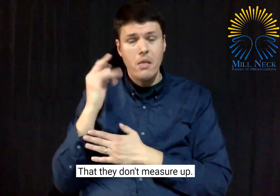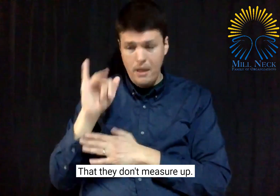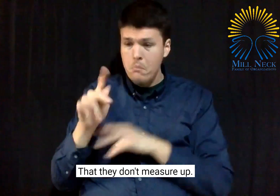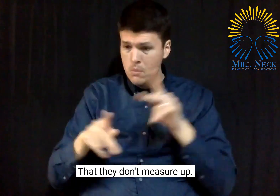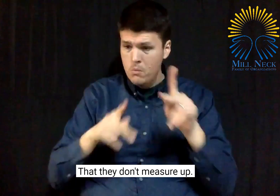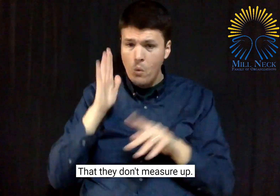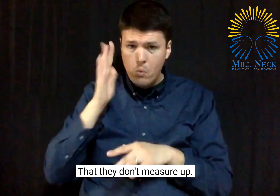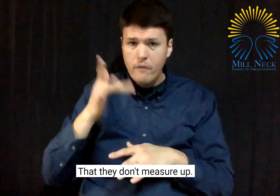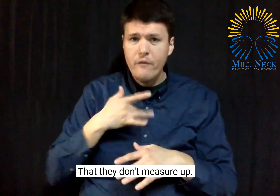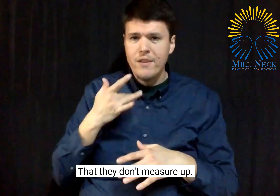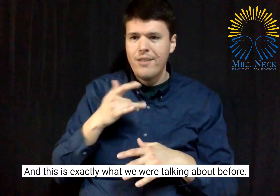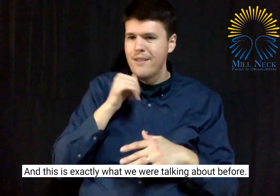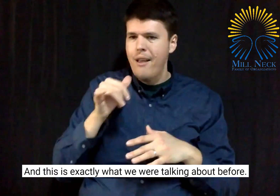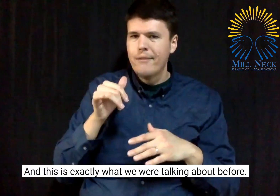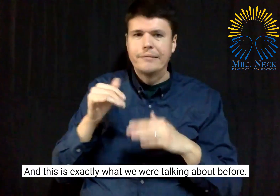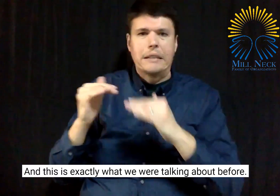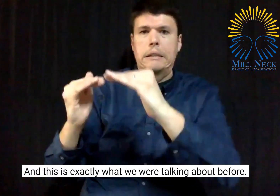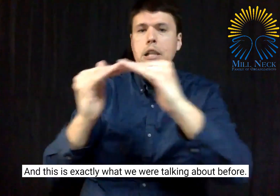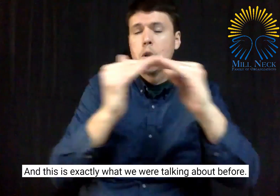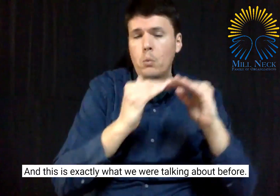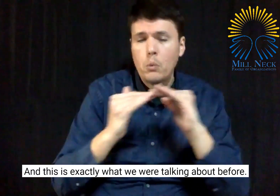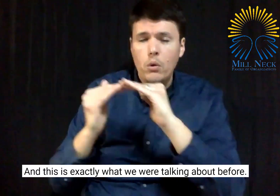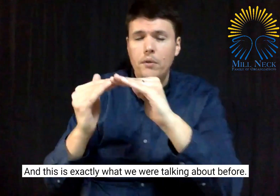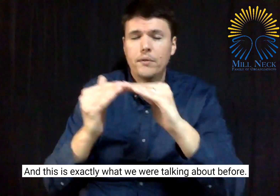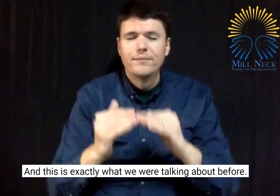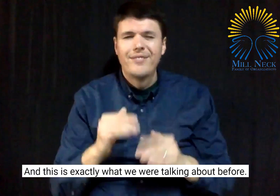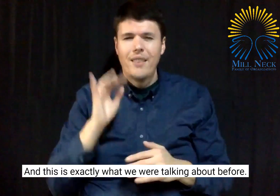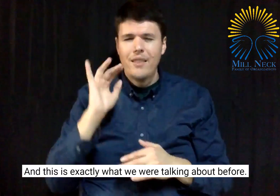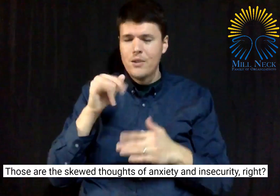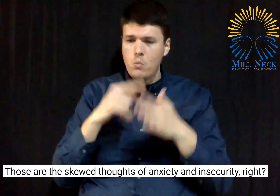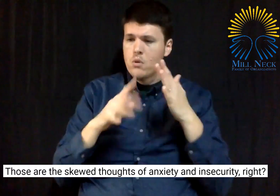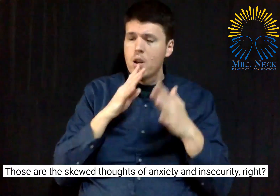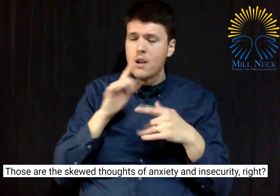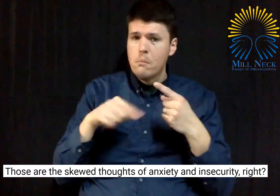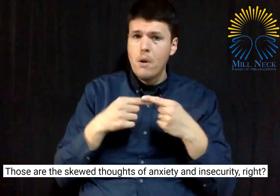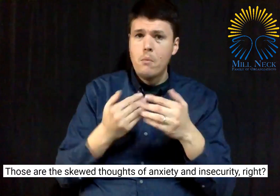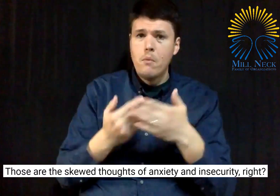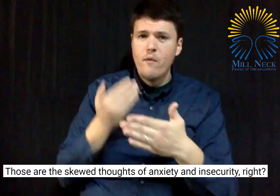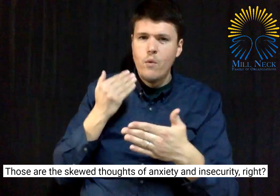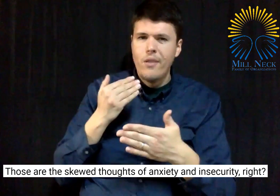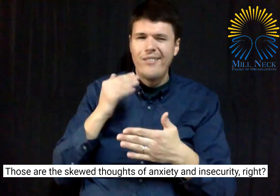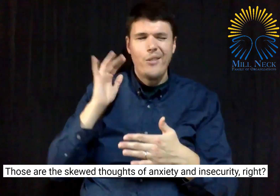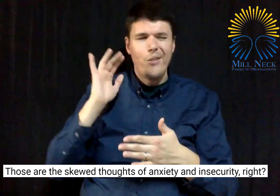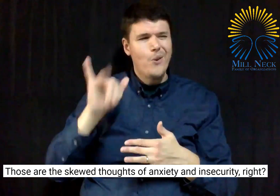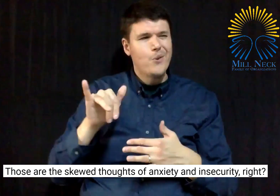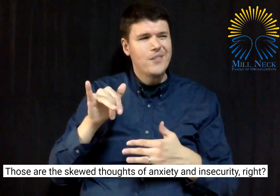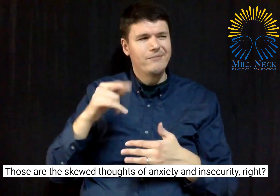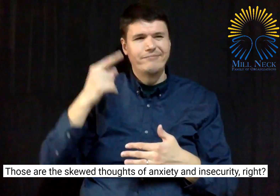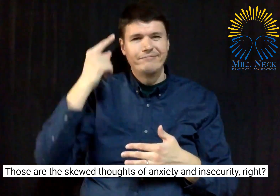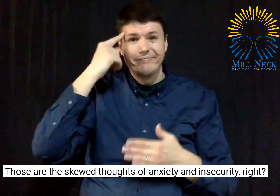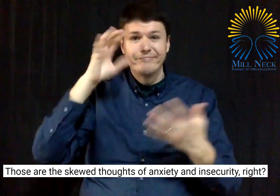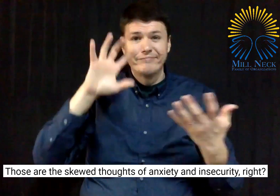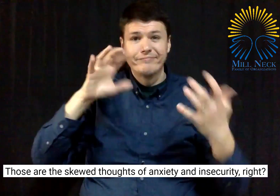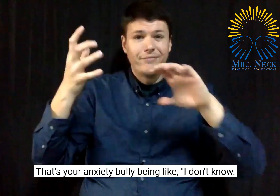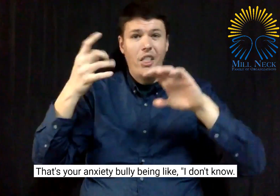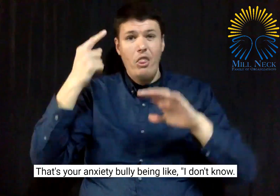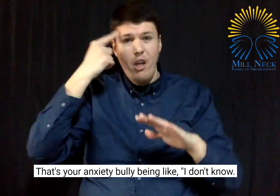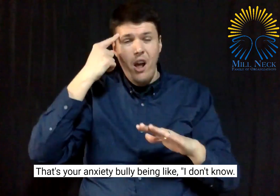don't measure up. And this is exactly what we were talking about before. Those are the skewed thoughts of anxiety and insecurity, right? That's your